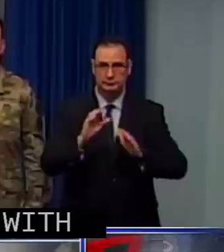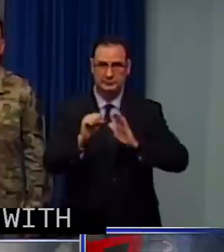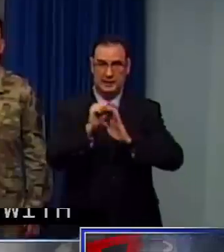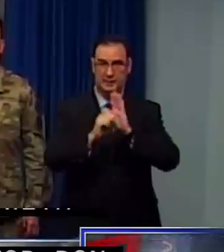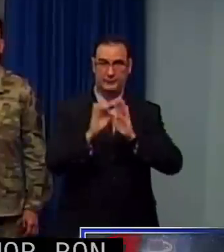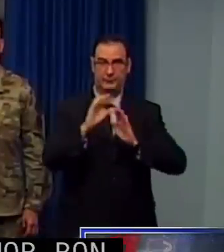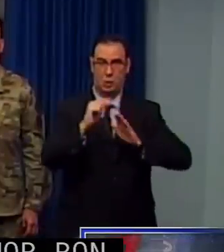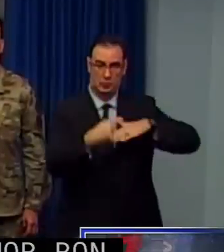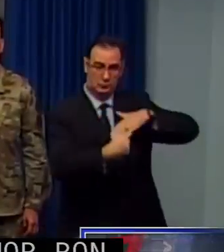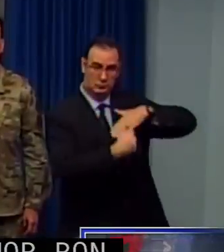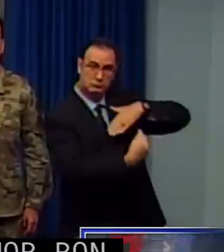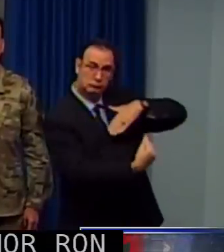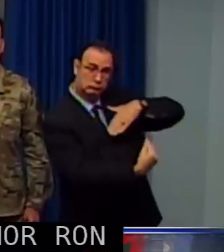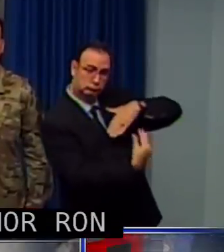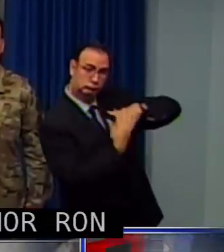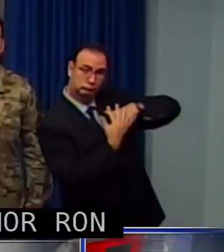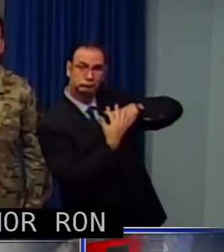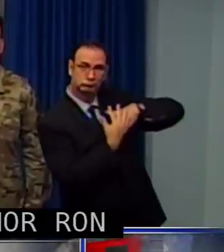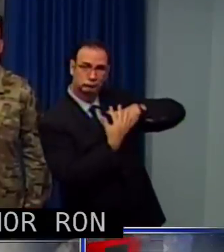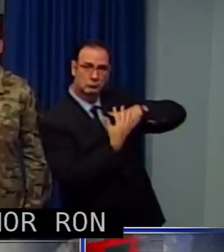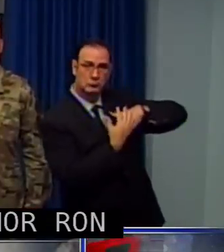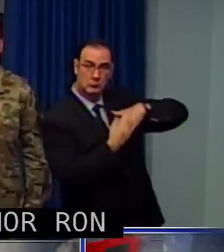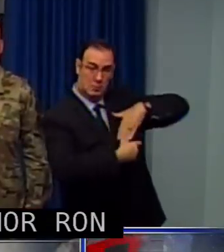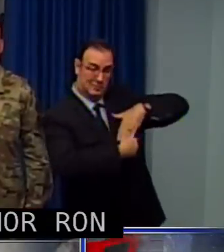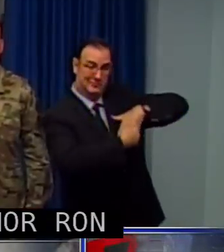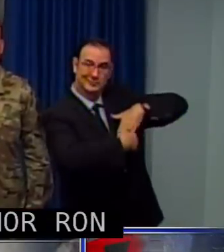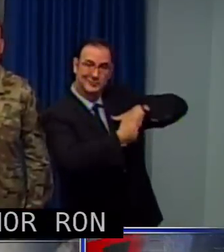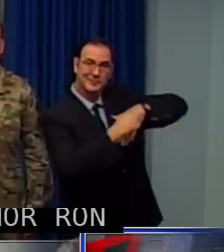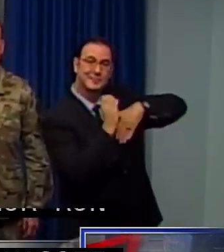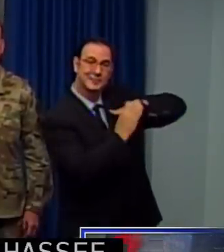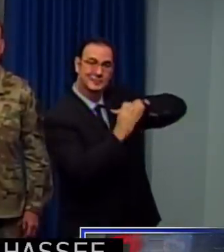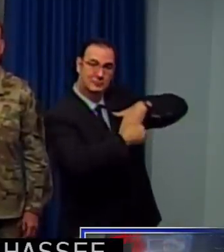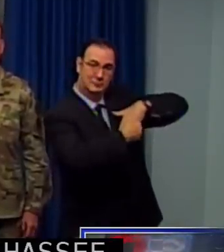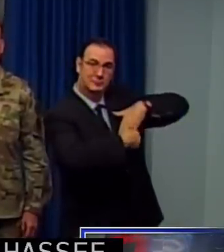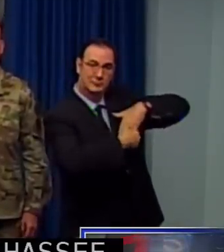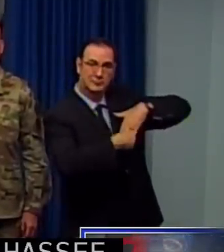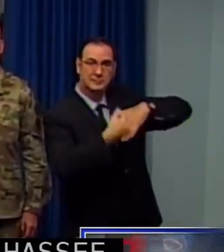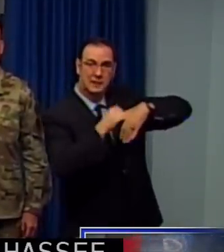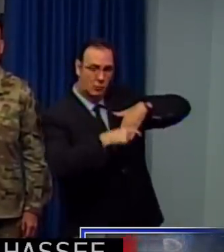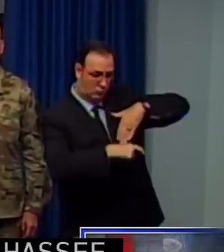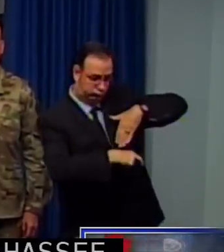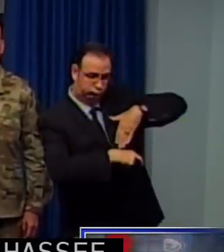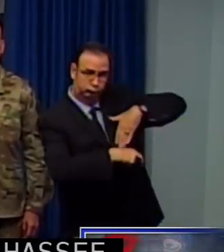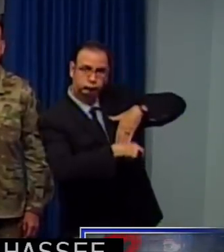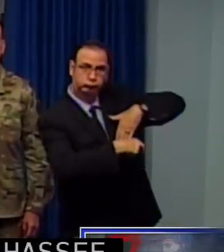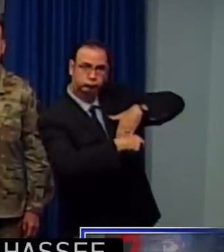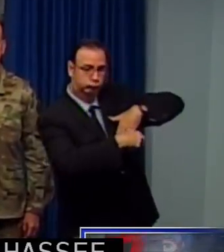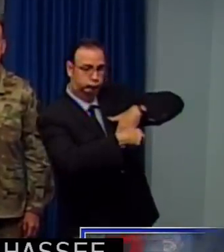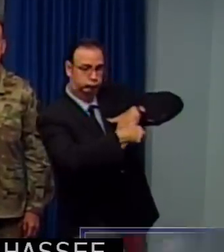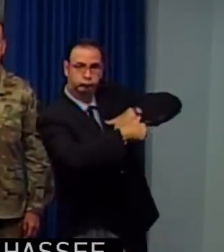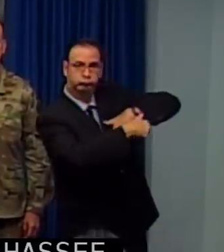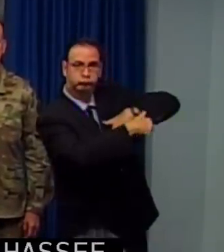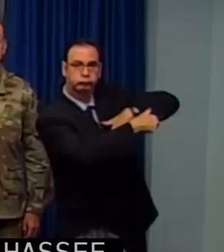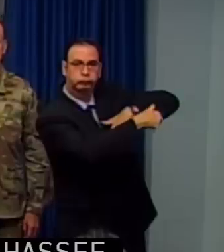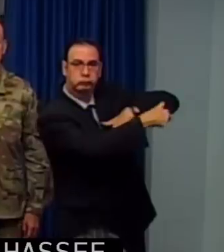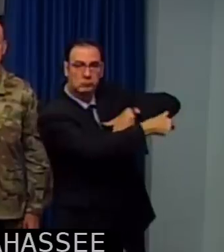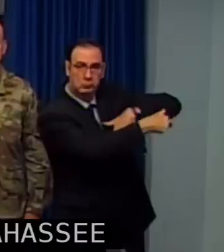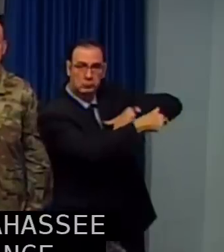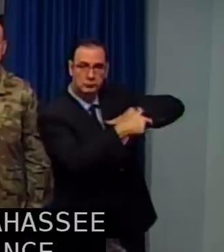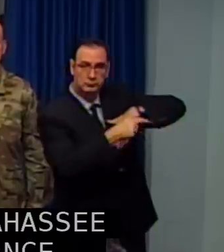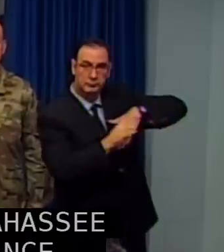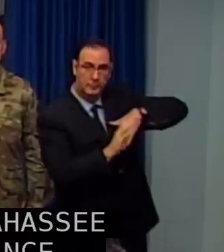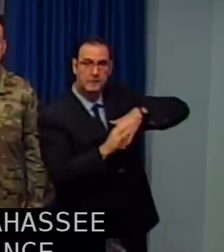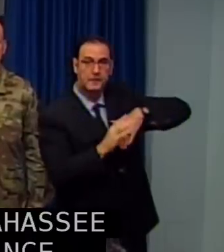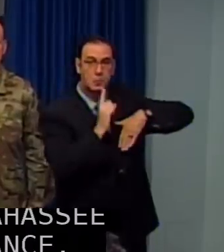Our East Coast certainly is within the cone still, and people need to remain vigilant. If you're ordered to